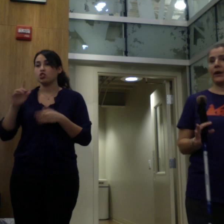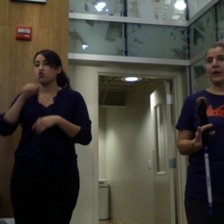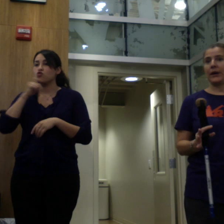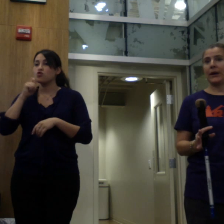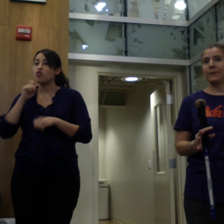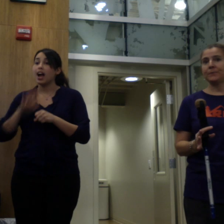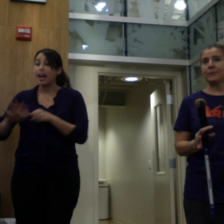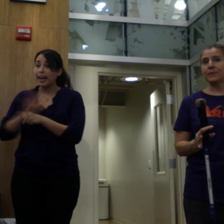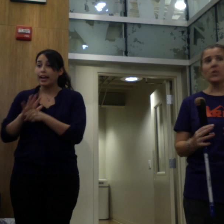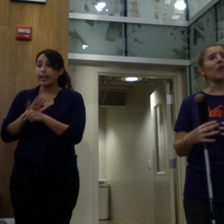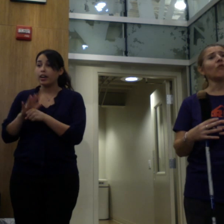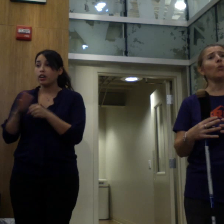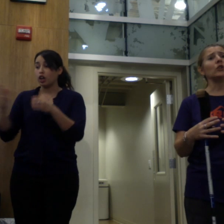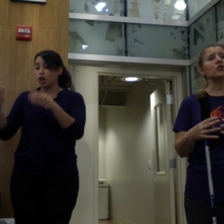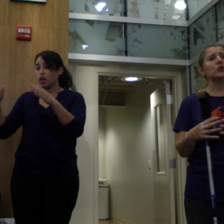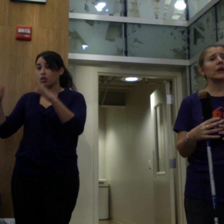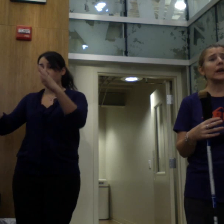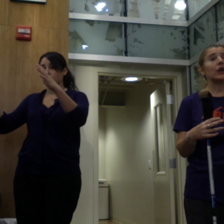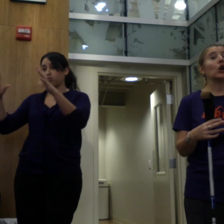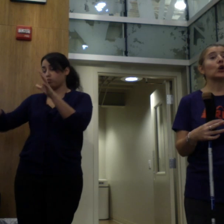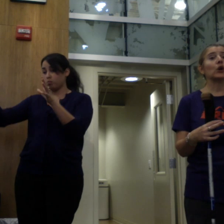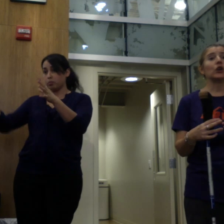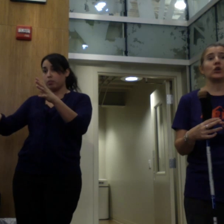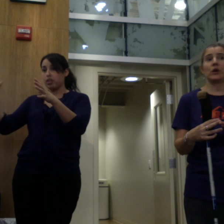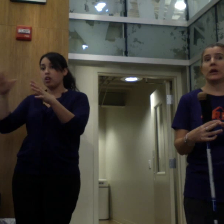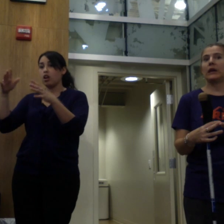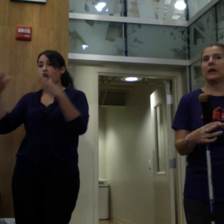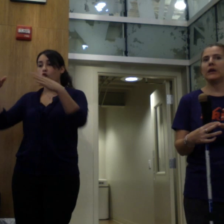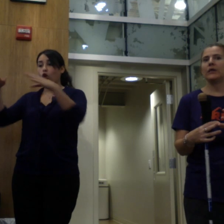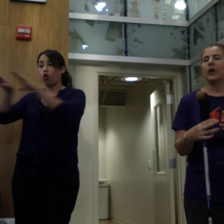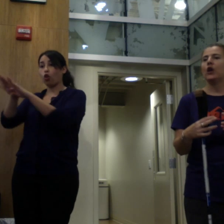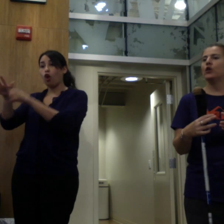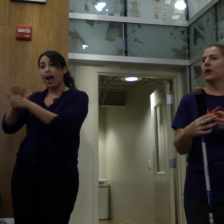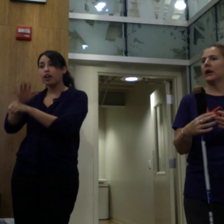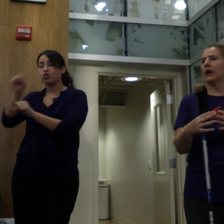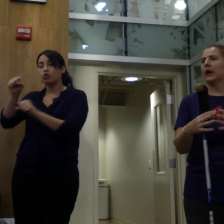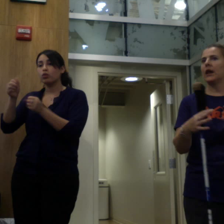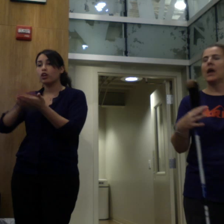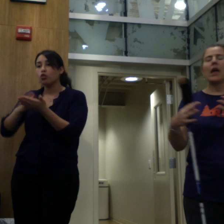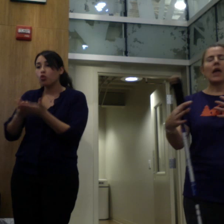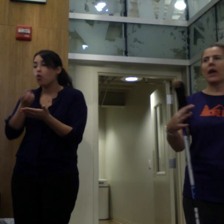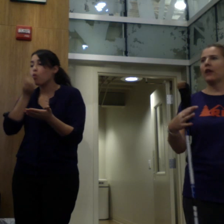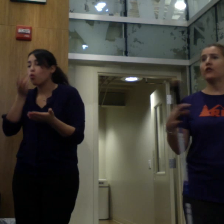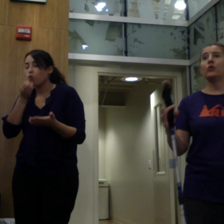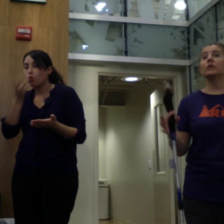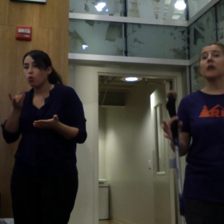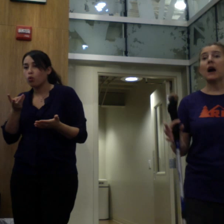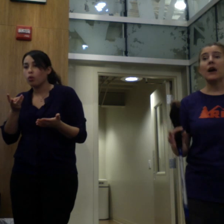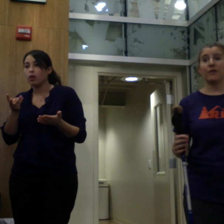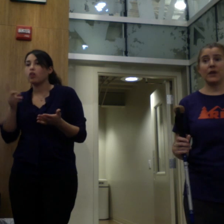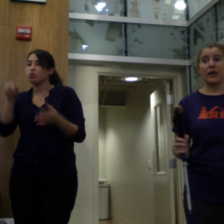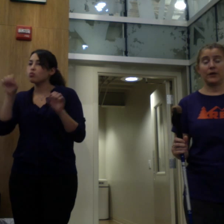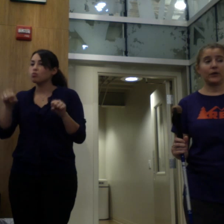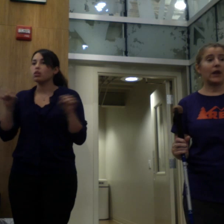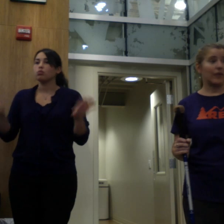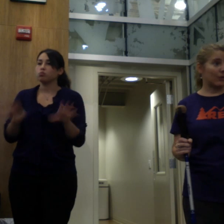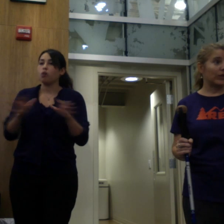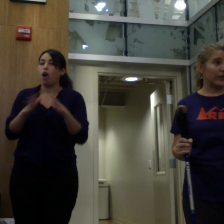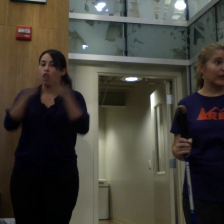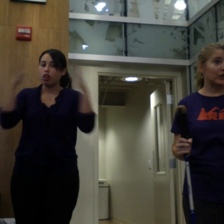enclosed area from which you can cook, you can heat, you can do a lot of